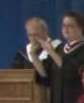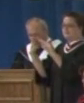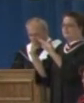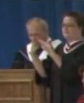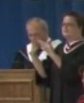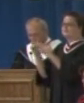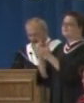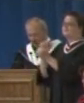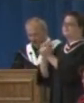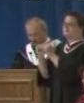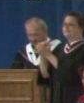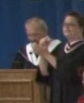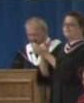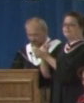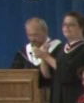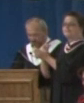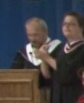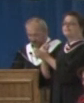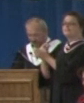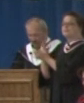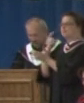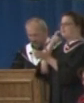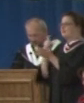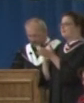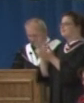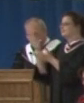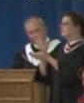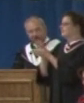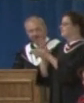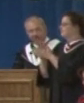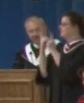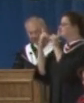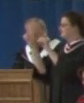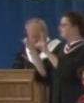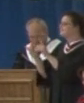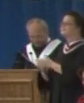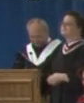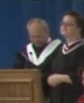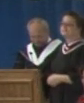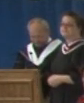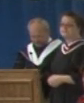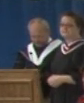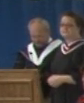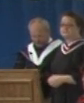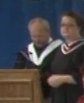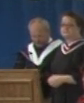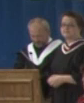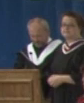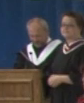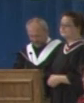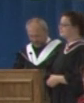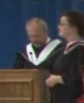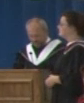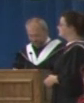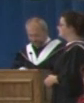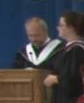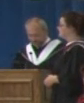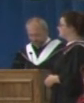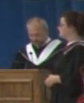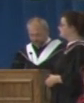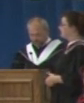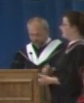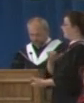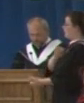awarded certificates or diplomas in recognition of their academic accomplishments. By virtue of the